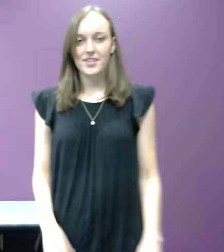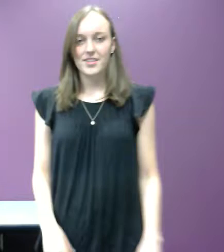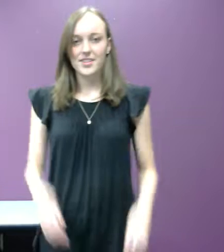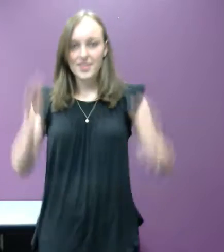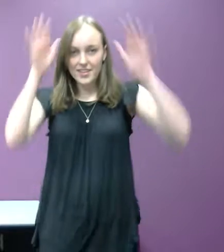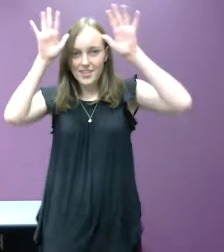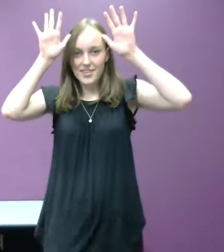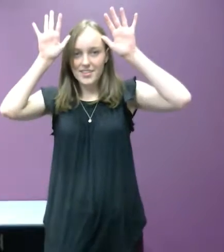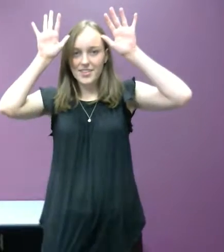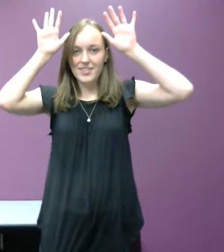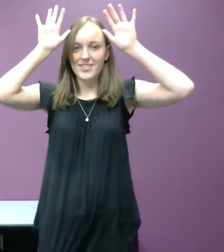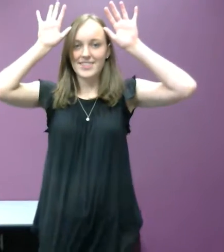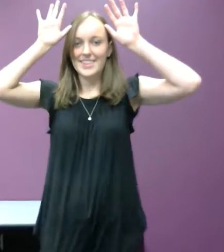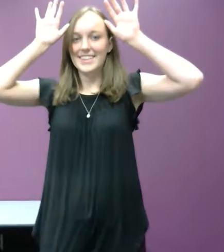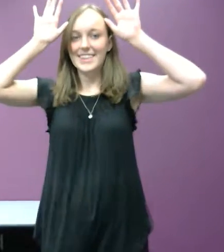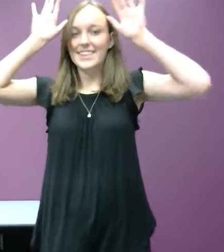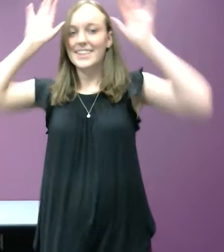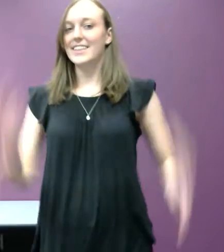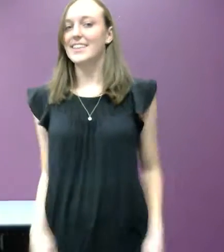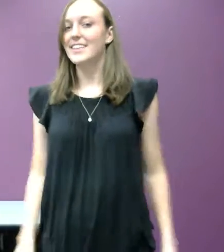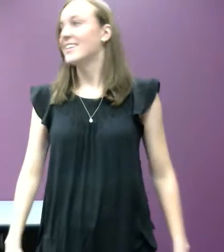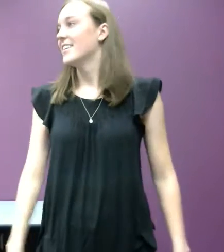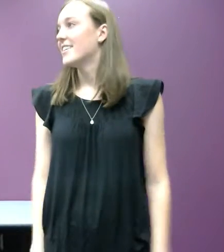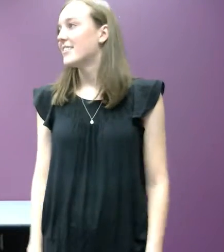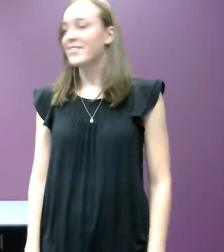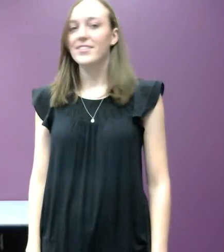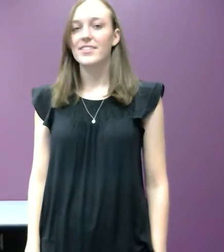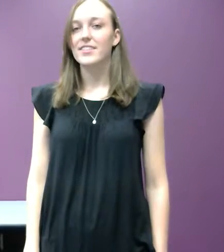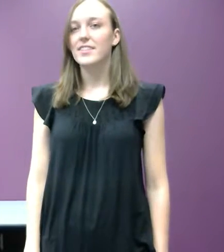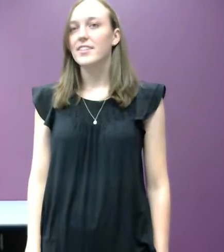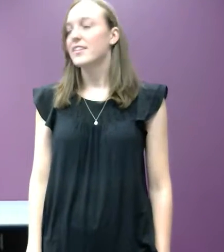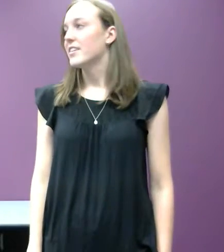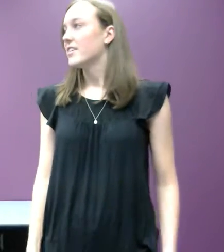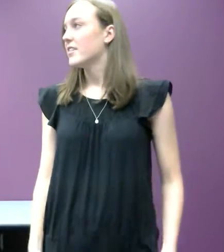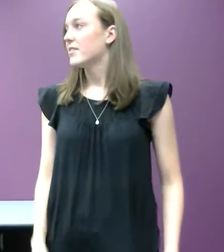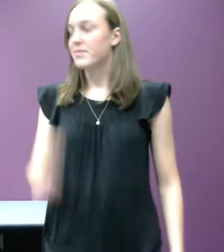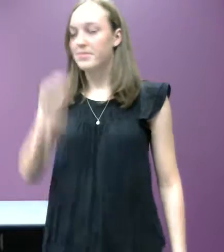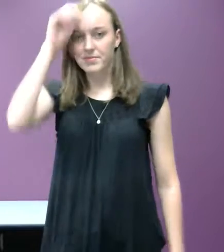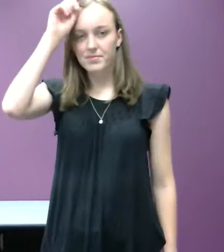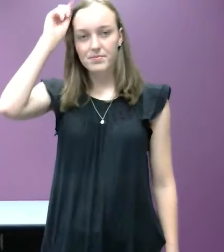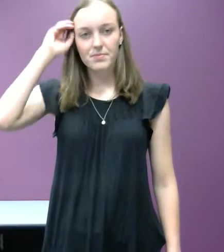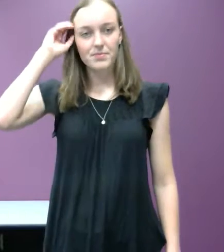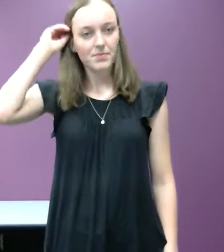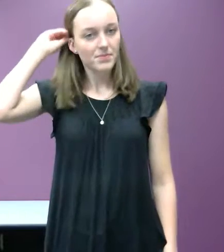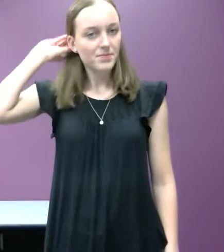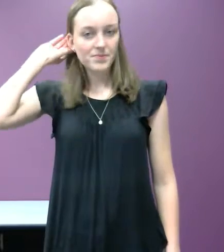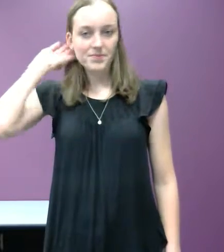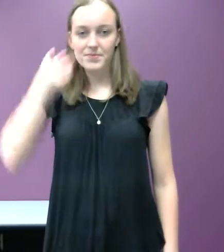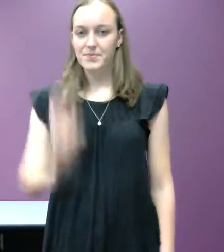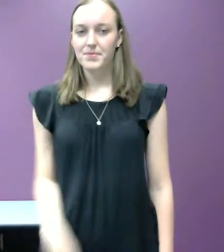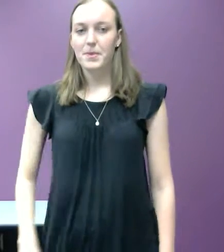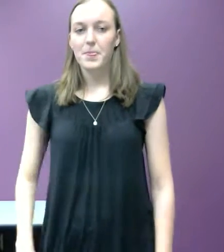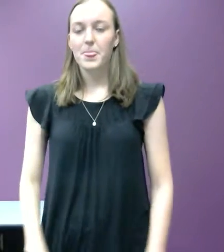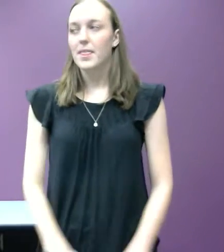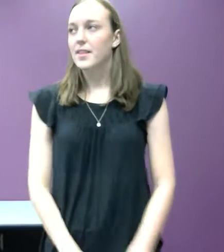Light should be on for those of you who are Mac users. Okay, everybody ready? So here we go. There's a bit of